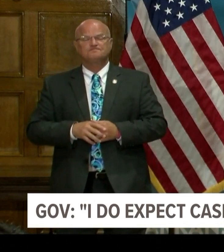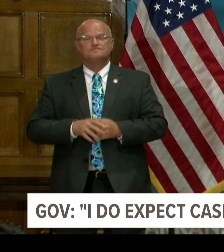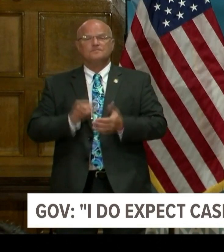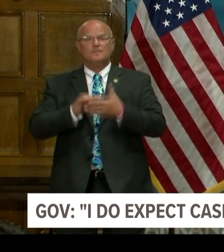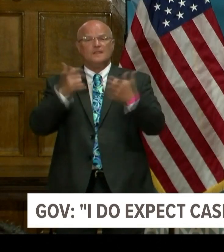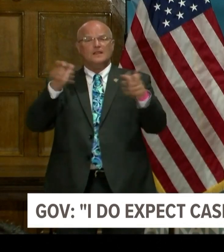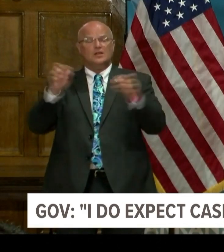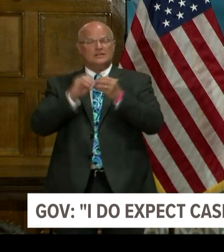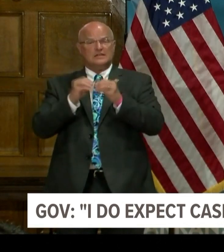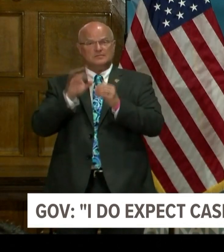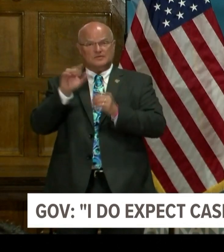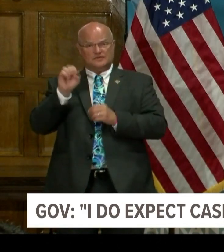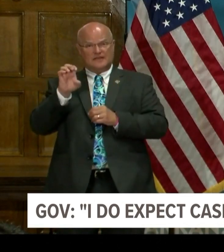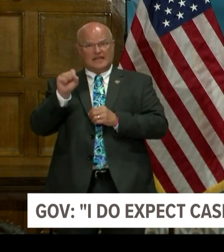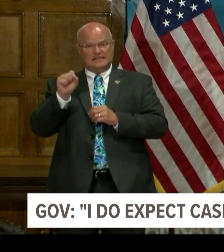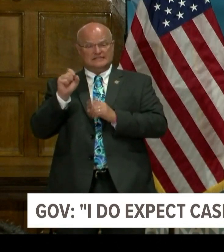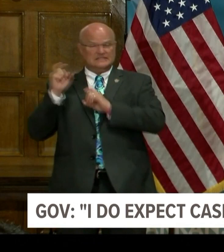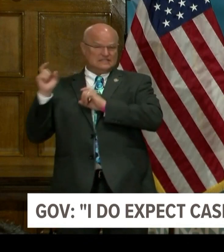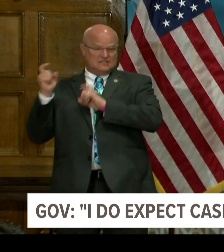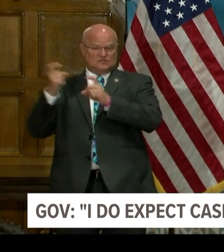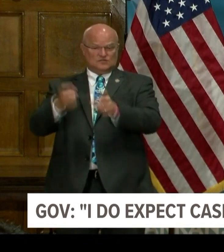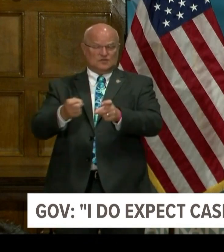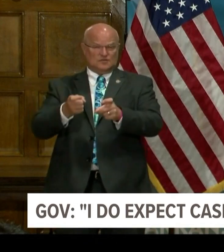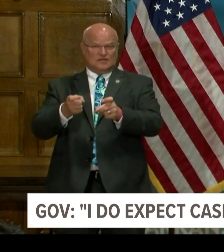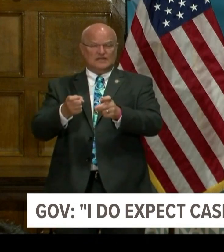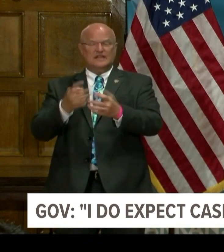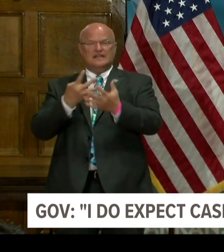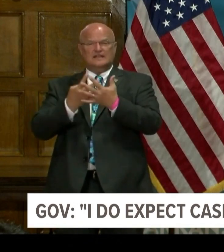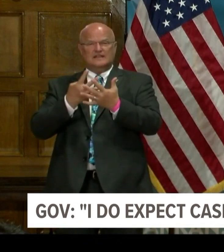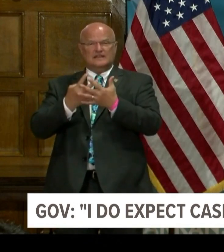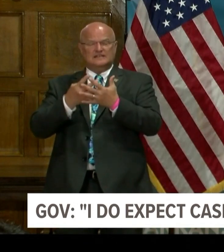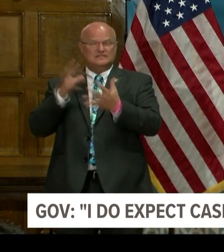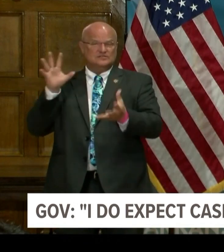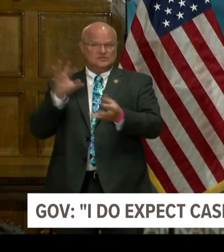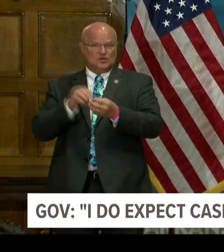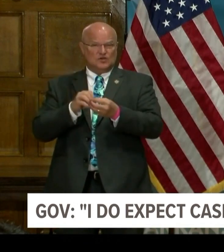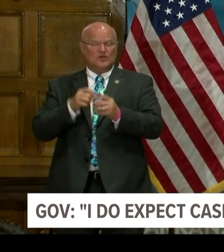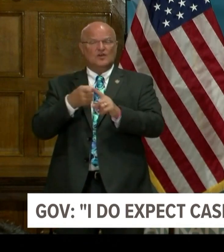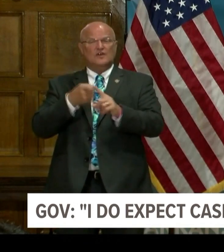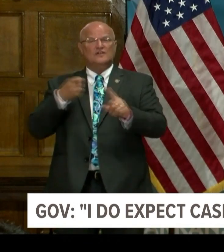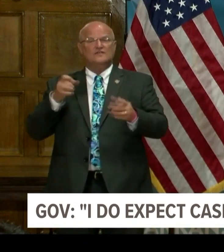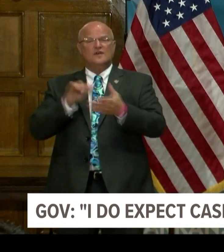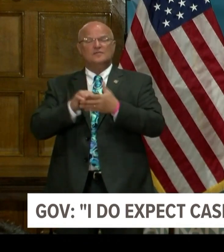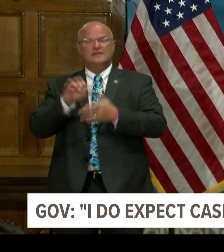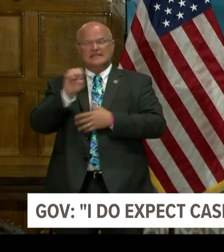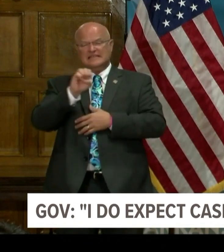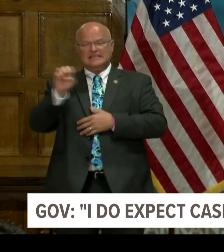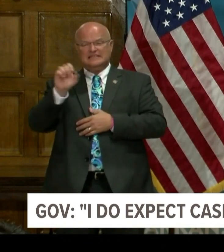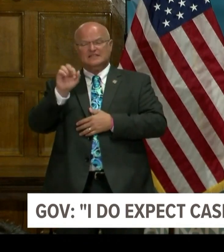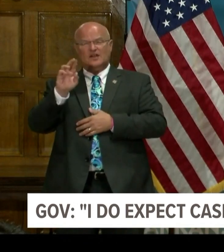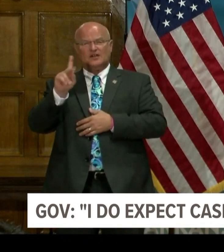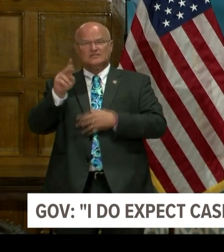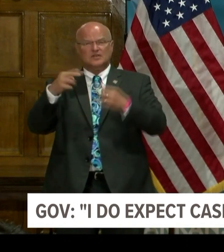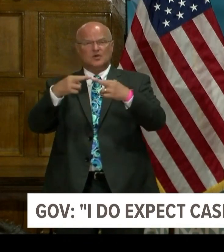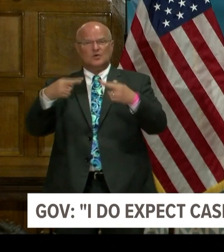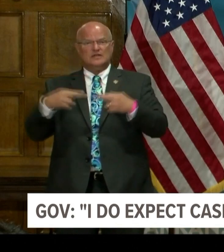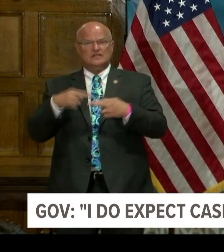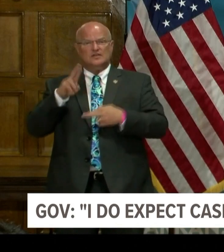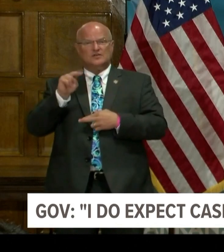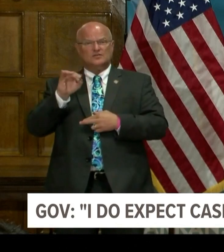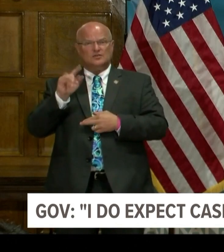The largest number of cases contributed to the correctional facility total comes from the East Arkansas Regional